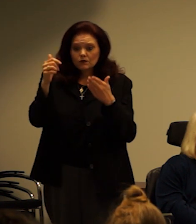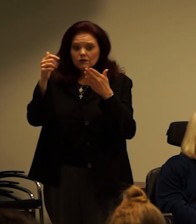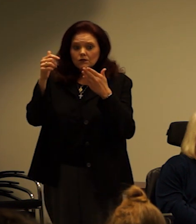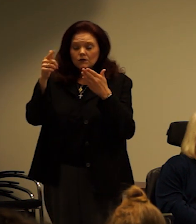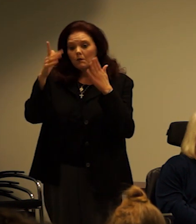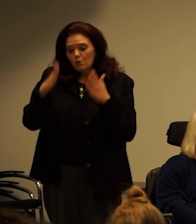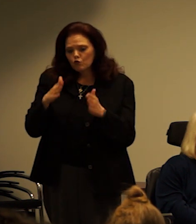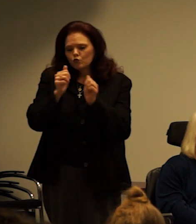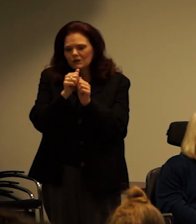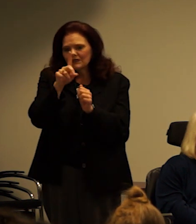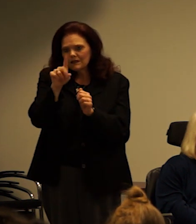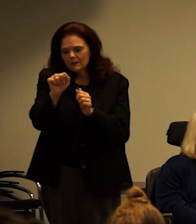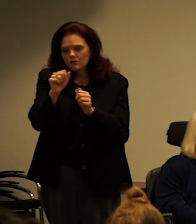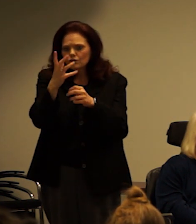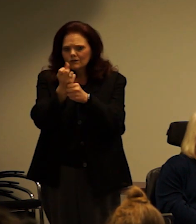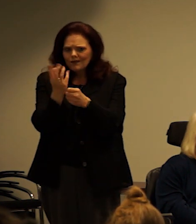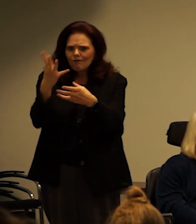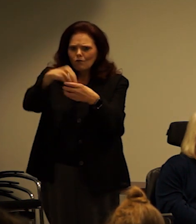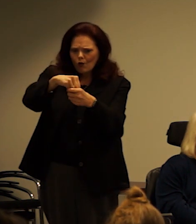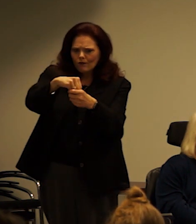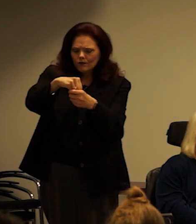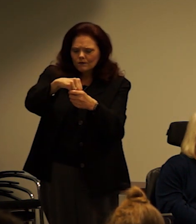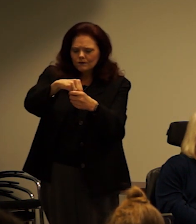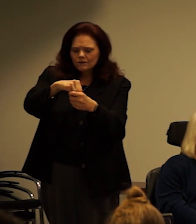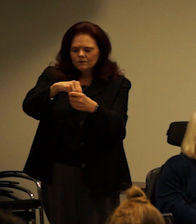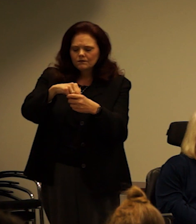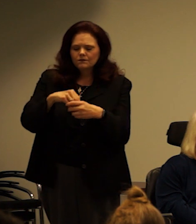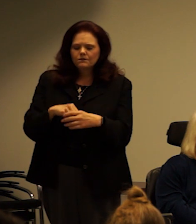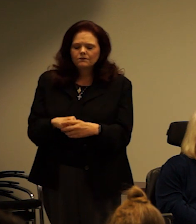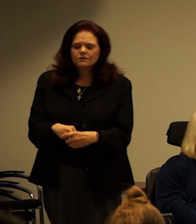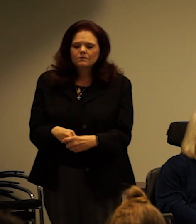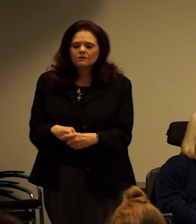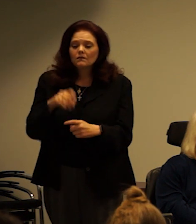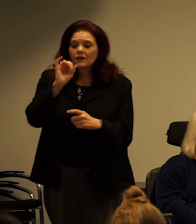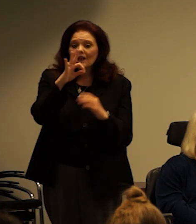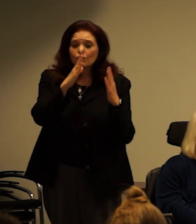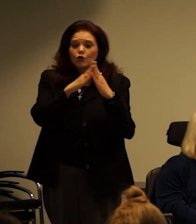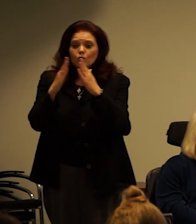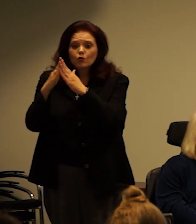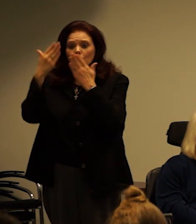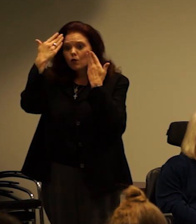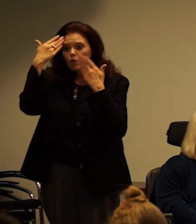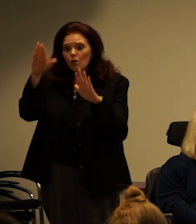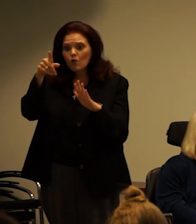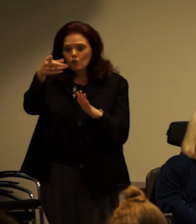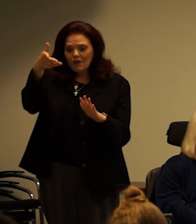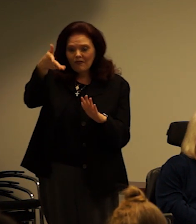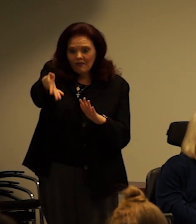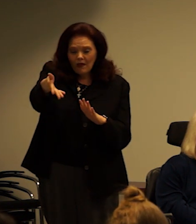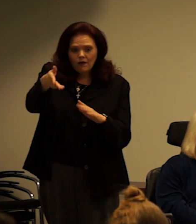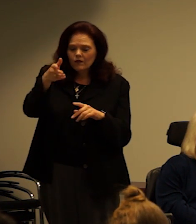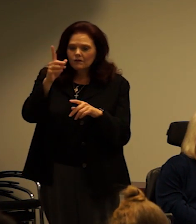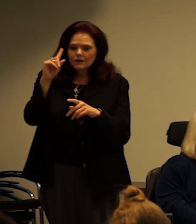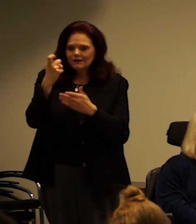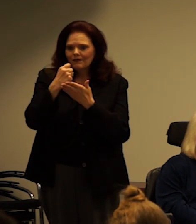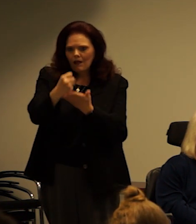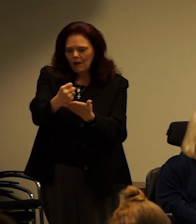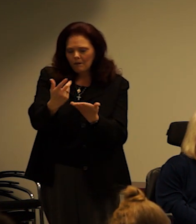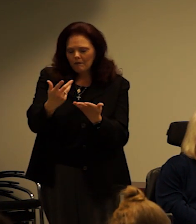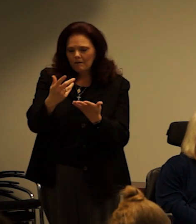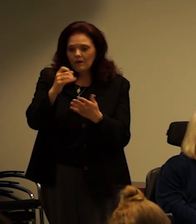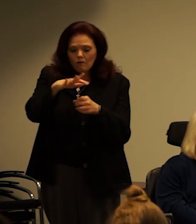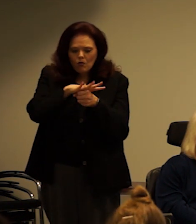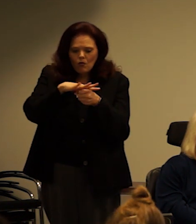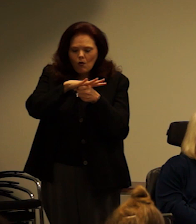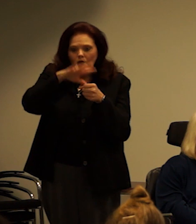disability, particularly, is to get involved. If the community doesn't know that you're there, they can't help you. If the local